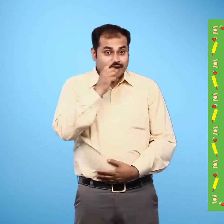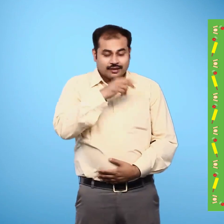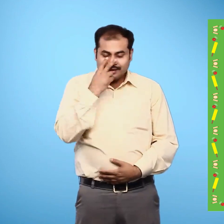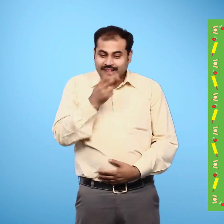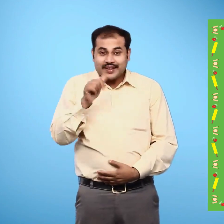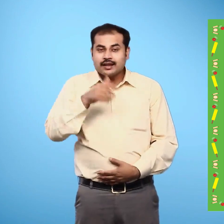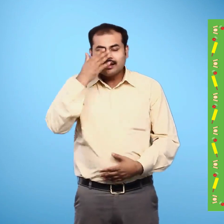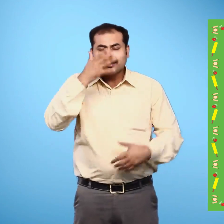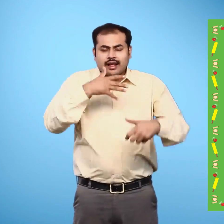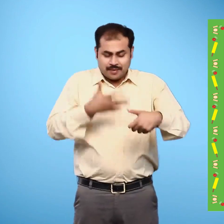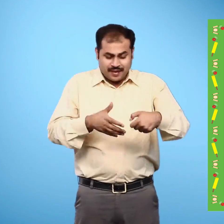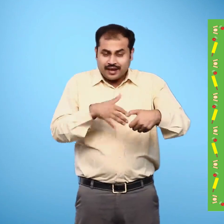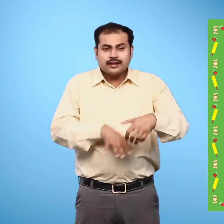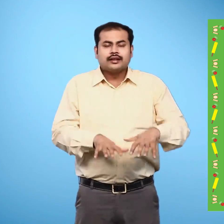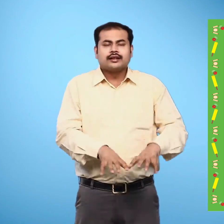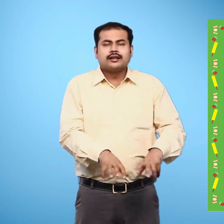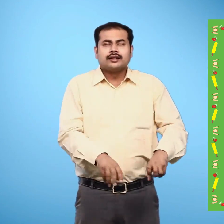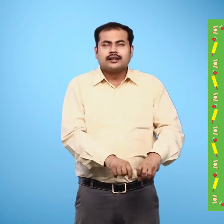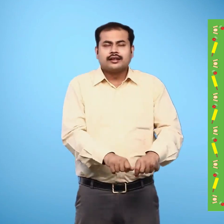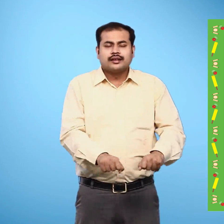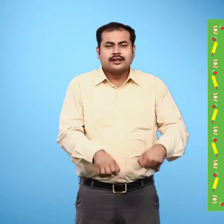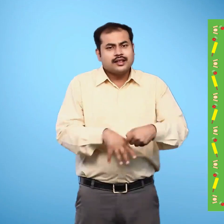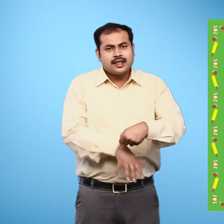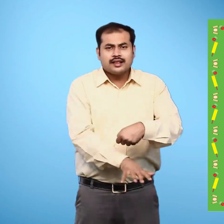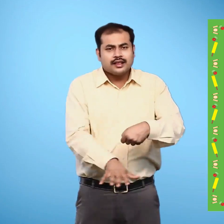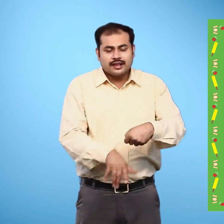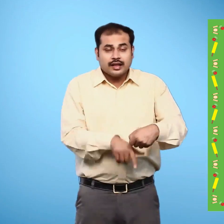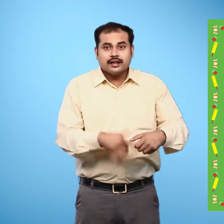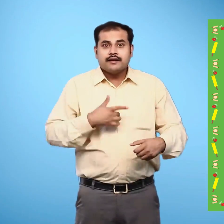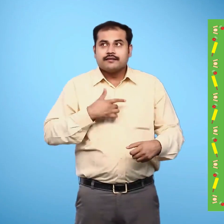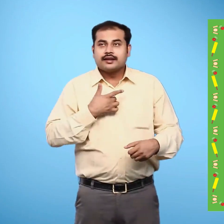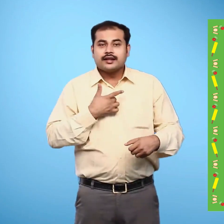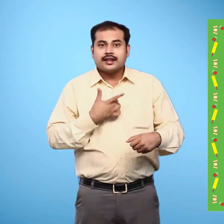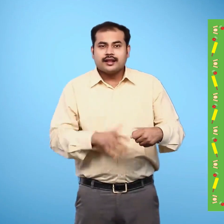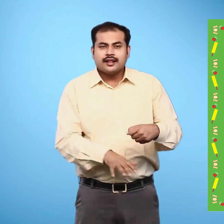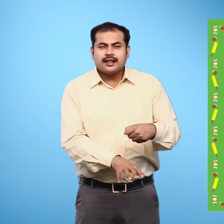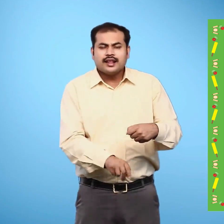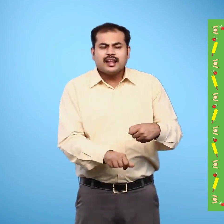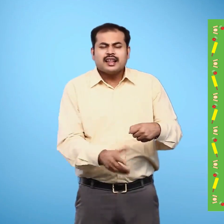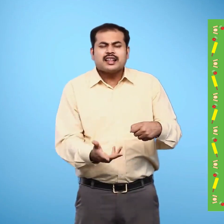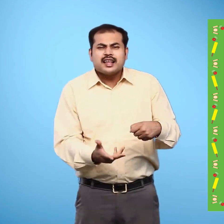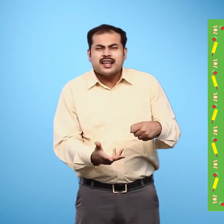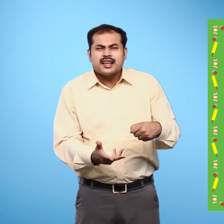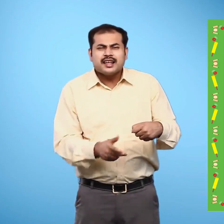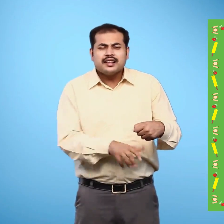She puts her hands in the bag, she touches it and says what it feels like.